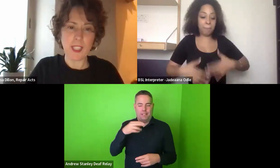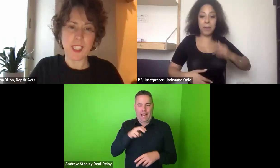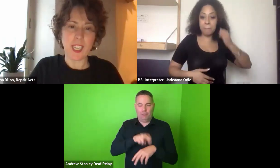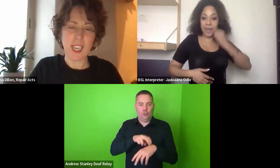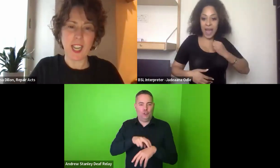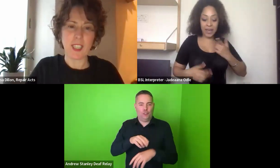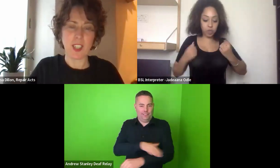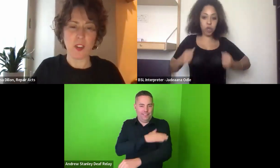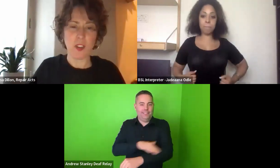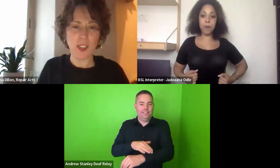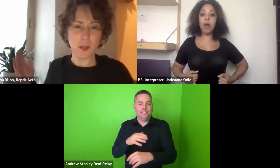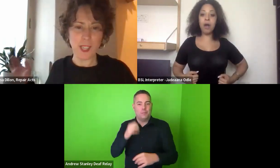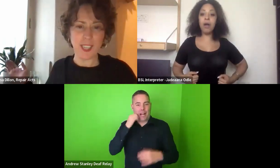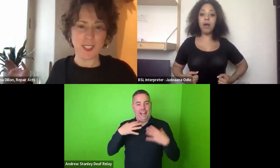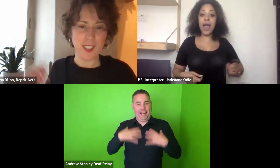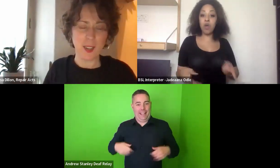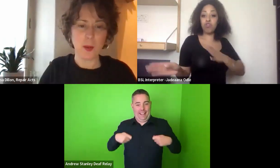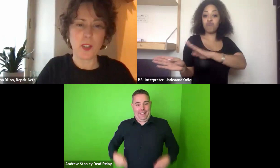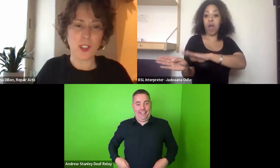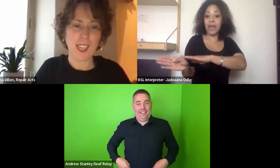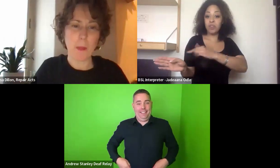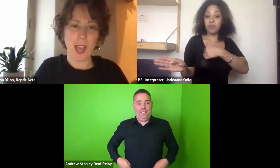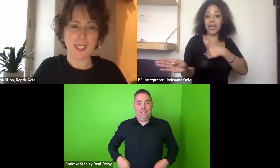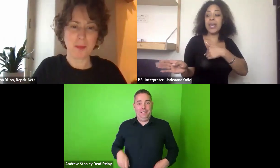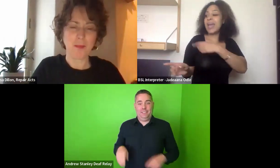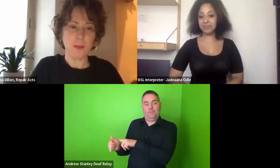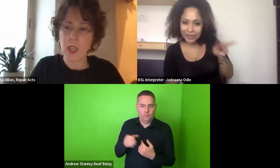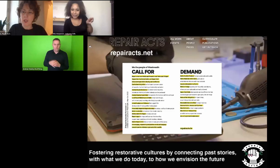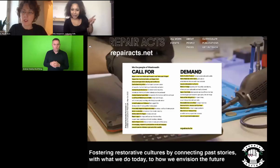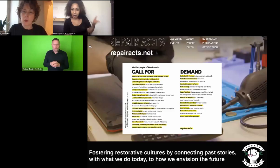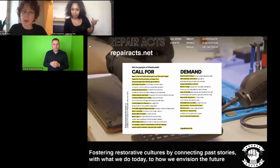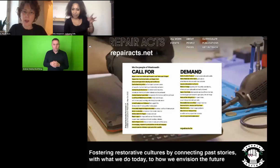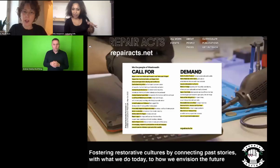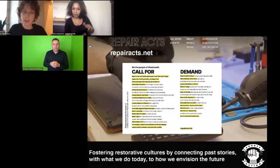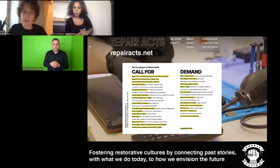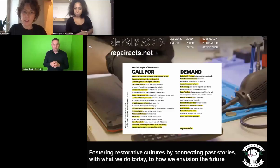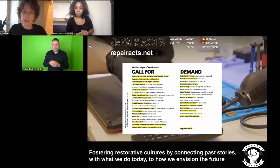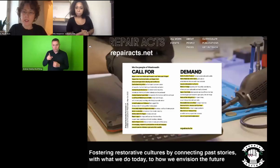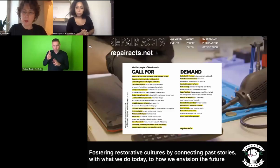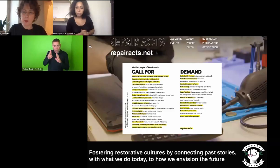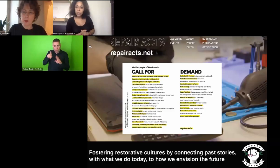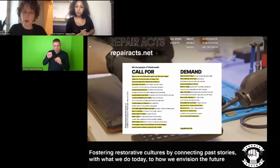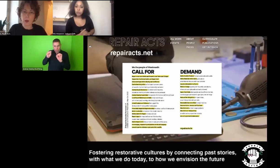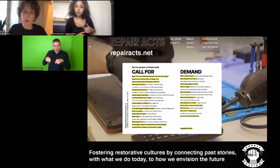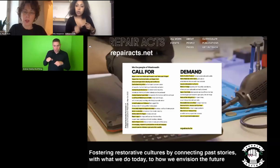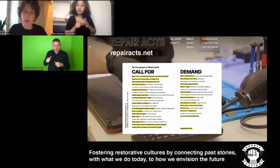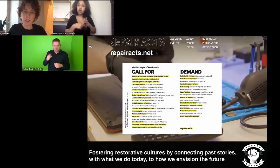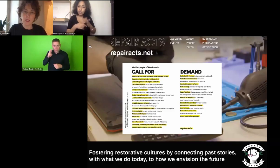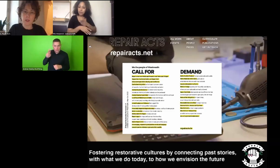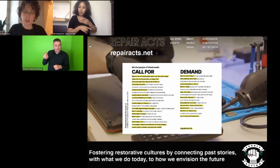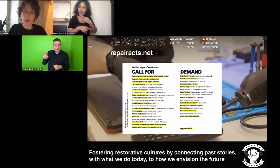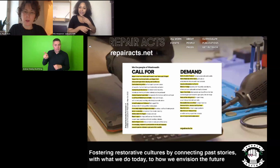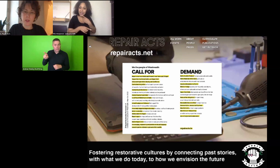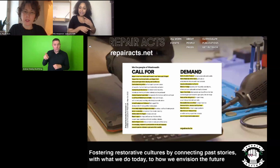polo neck today, and on the right of me is a wonderful little plant. So RepairAx is a program that